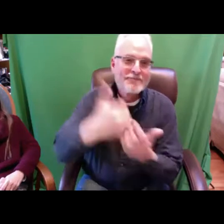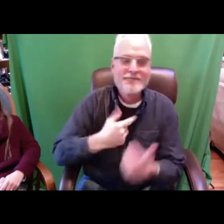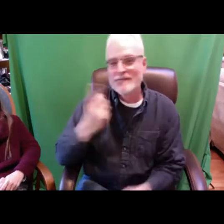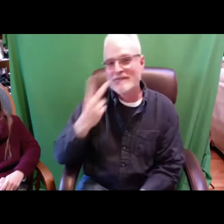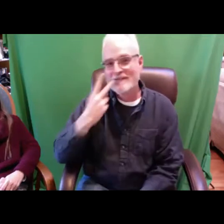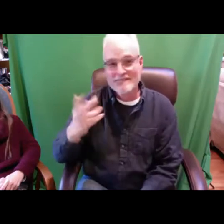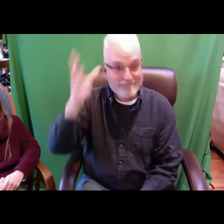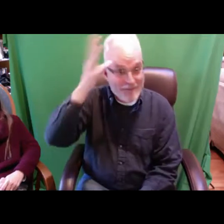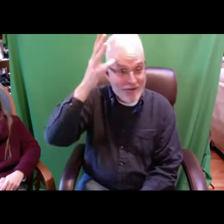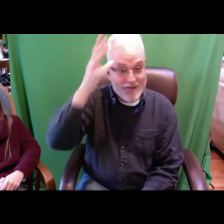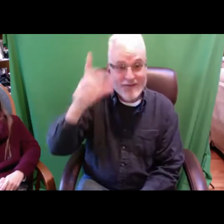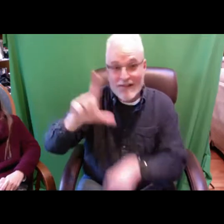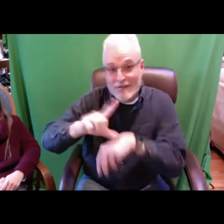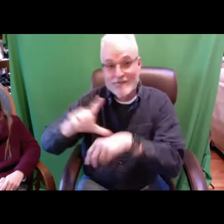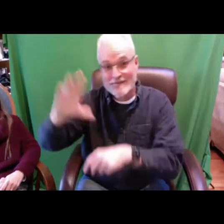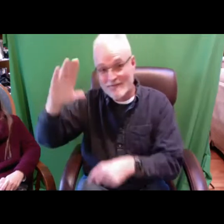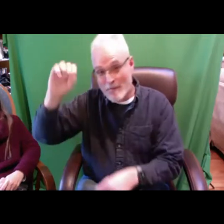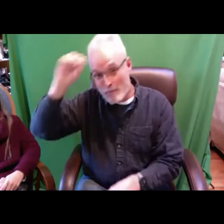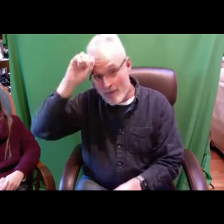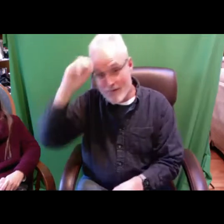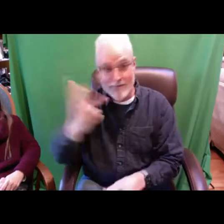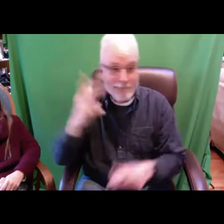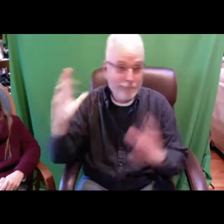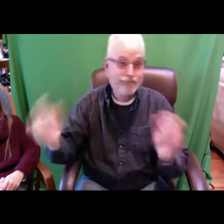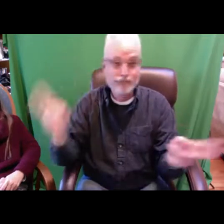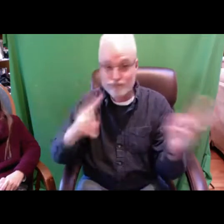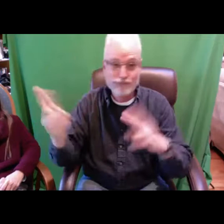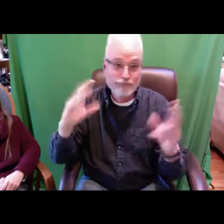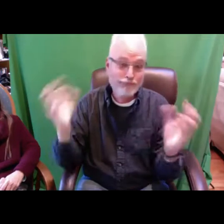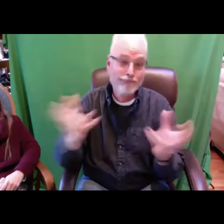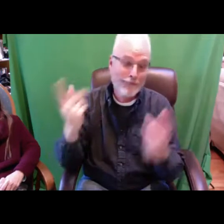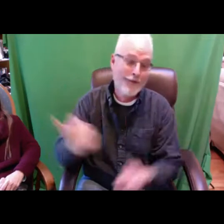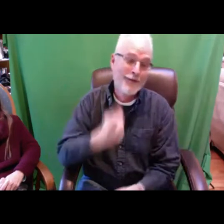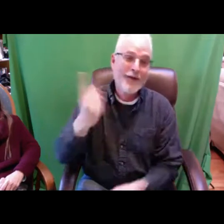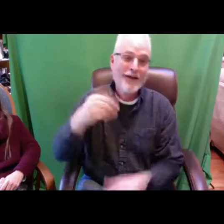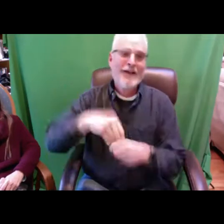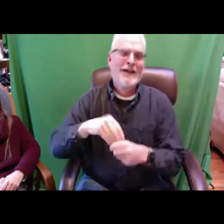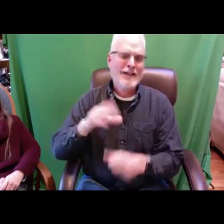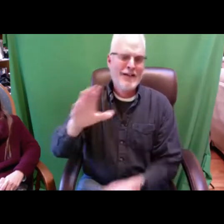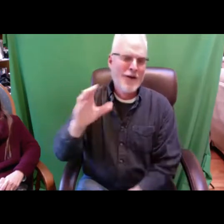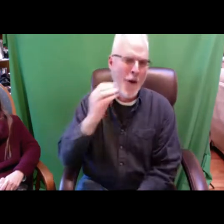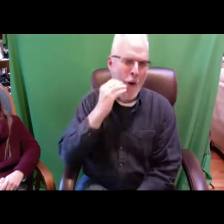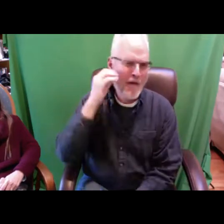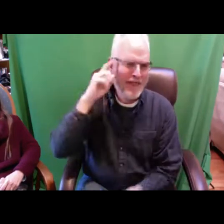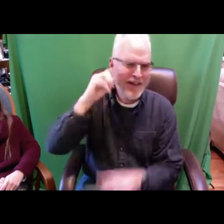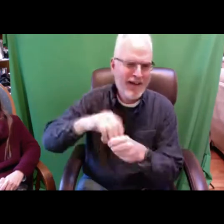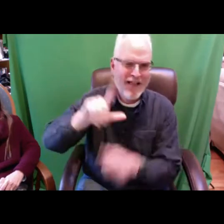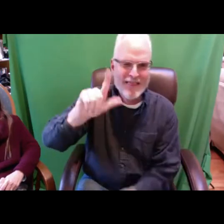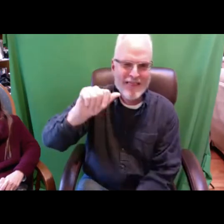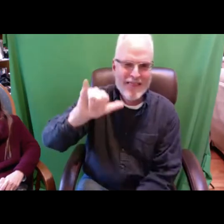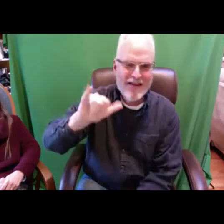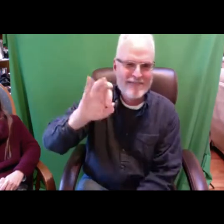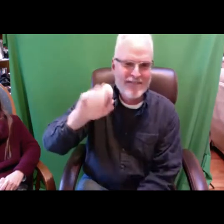the houses. But my dad liked to stop there. So my dad, Buddy, and Dan would just cut up